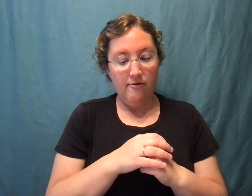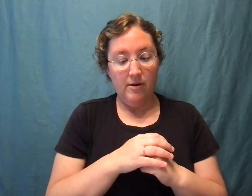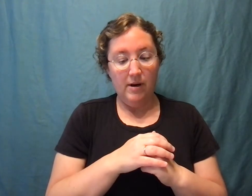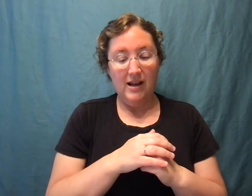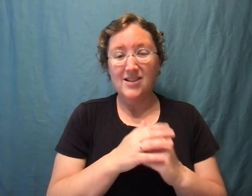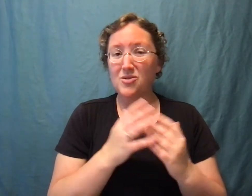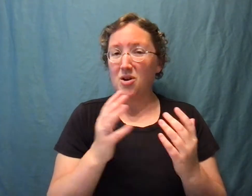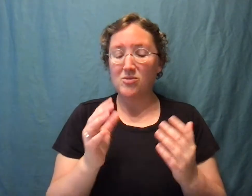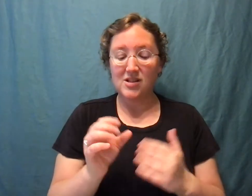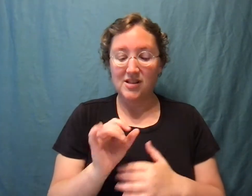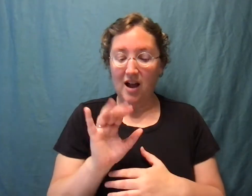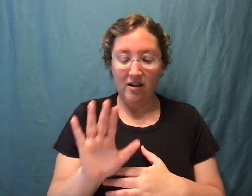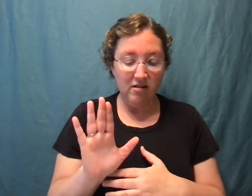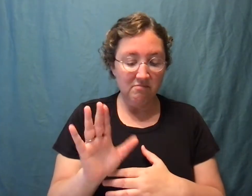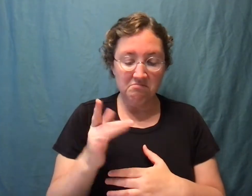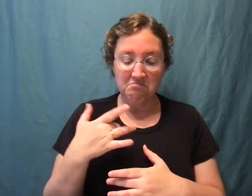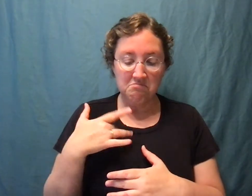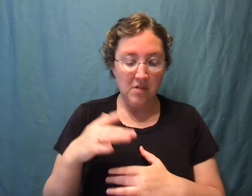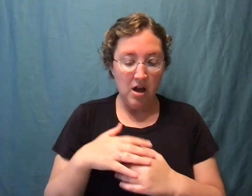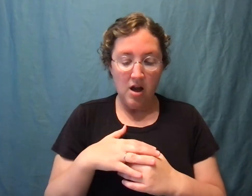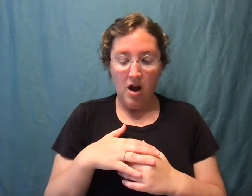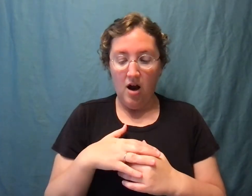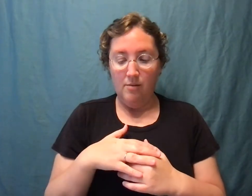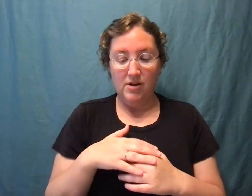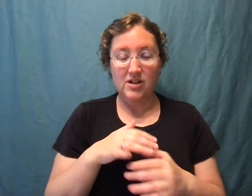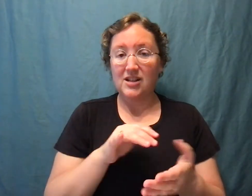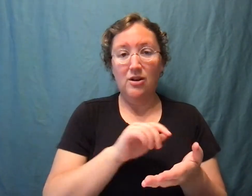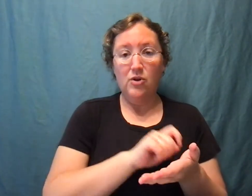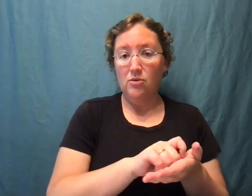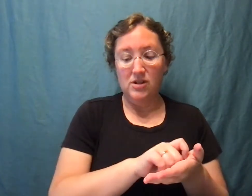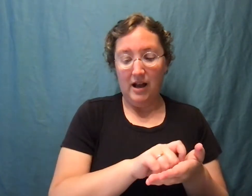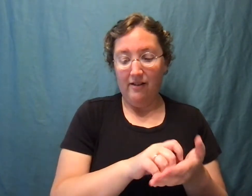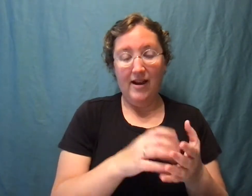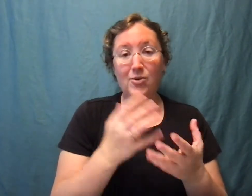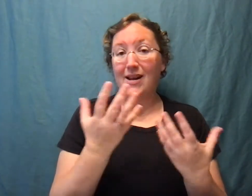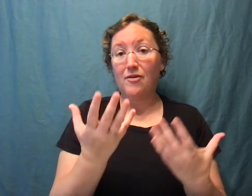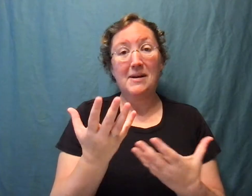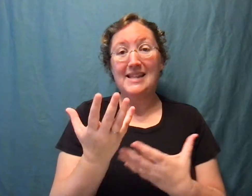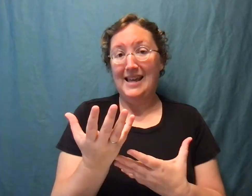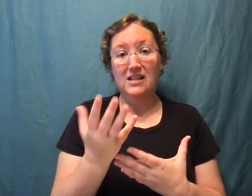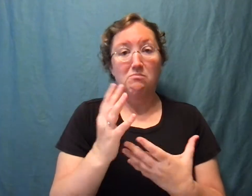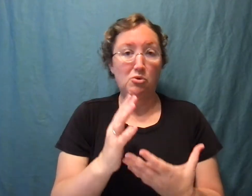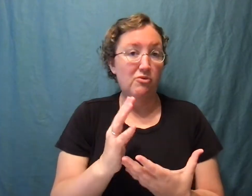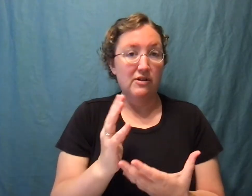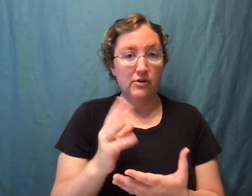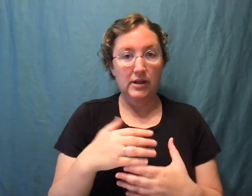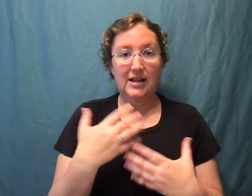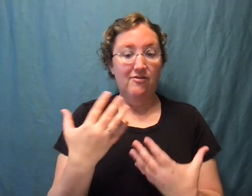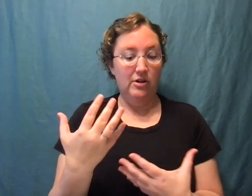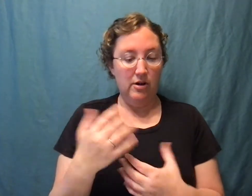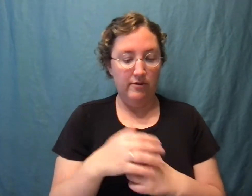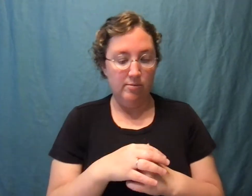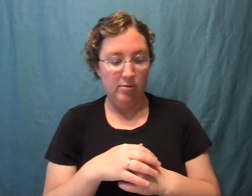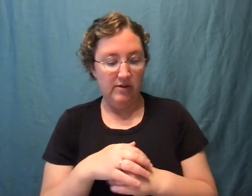Everybody has their own style. Just like you have your own style of handwriting, everybody's hands move differently and feel comfortable moving